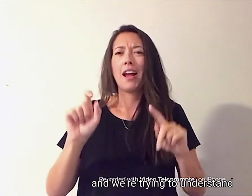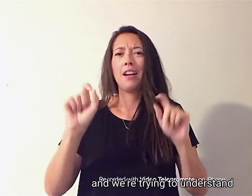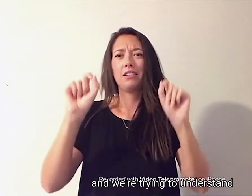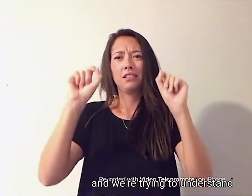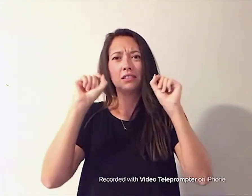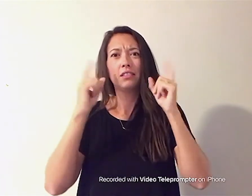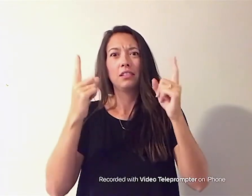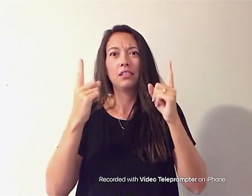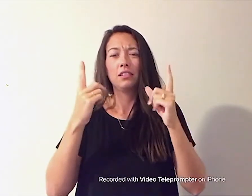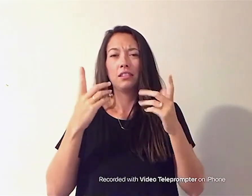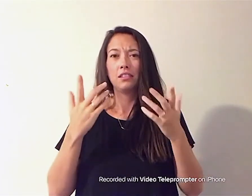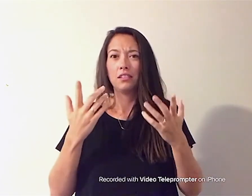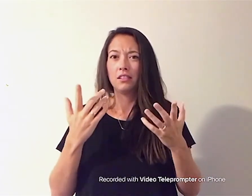understand,